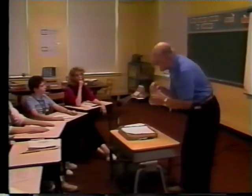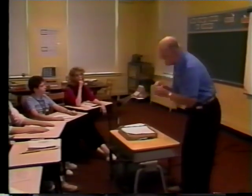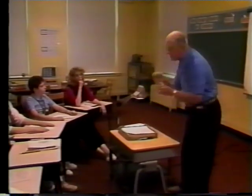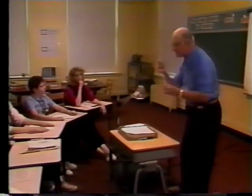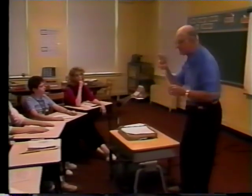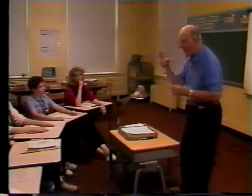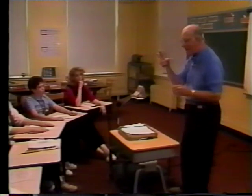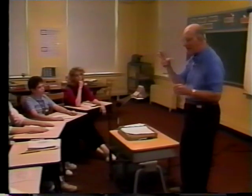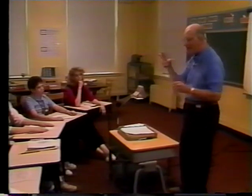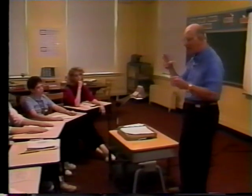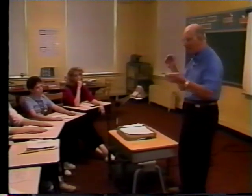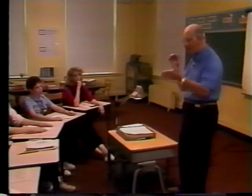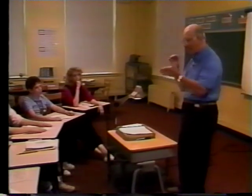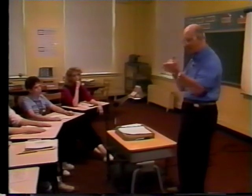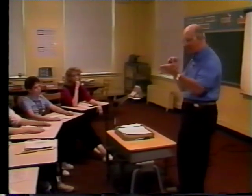In the second